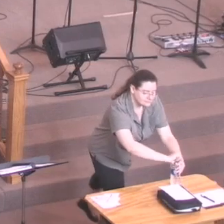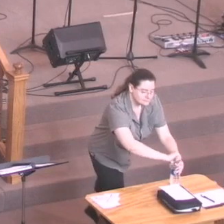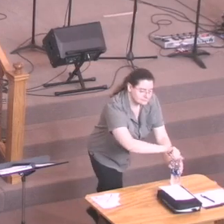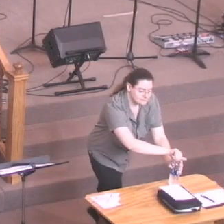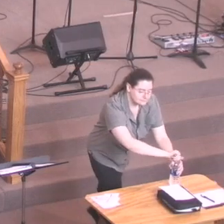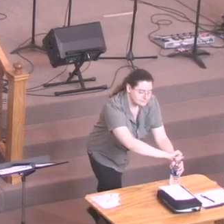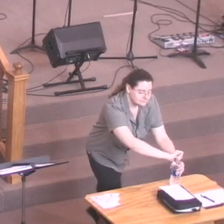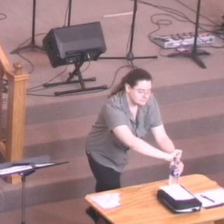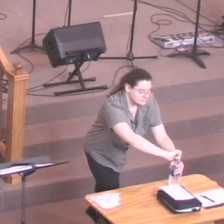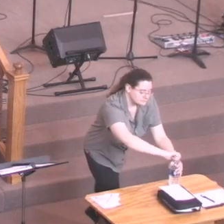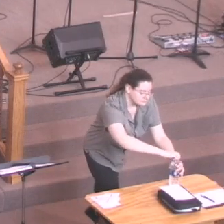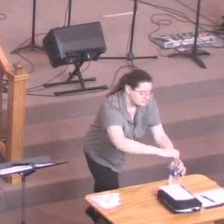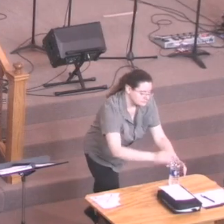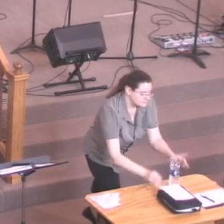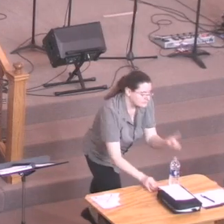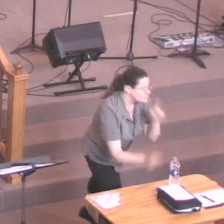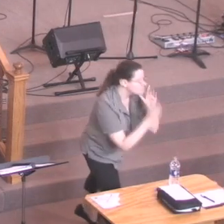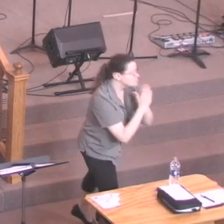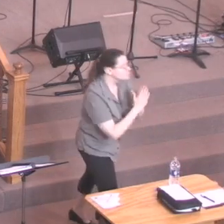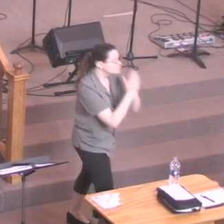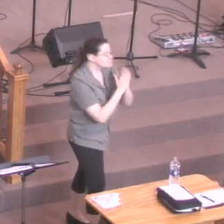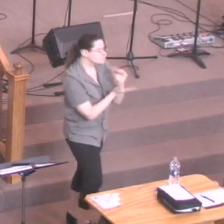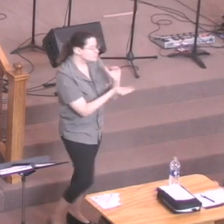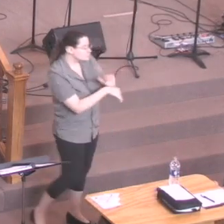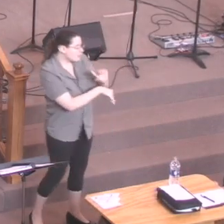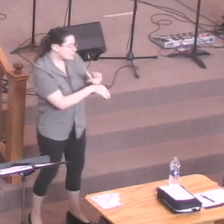You bow your heads with me. We're going to bring tonight's offering.